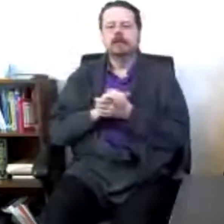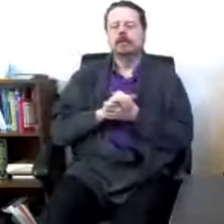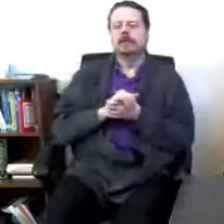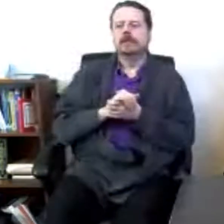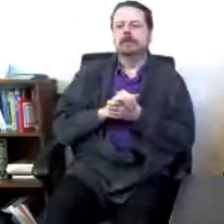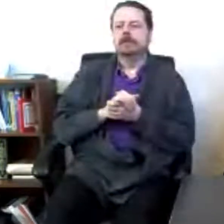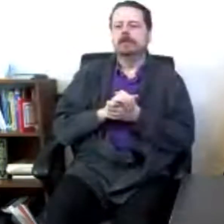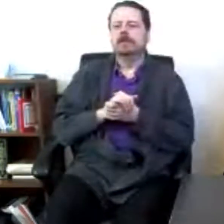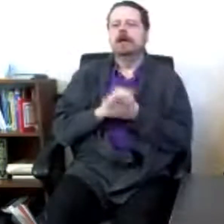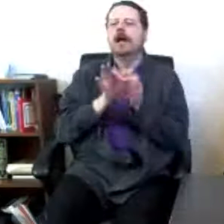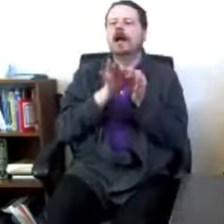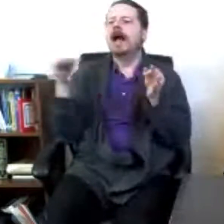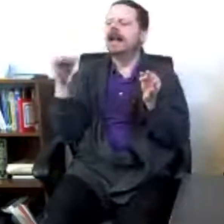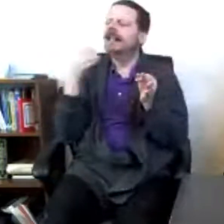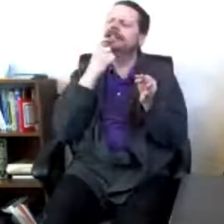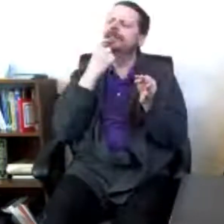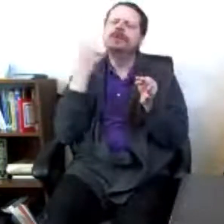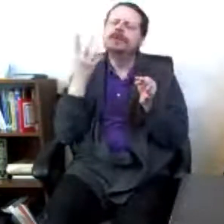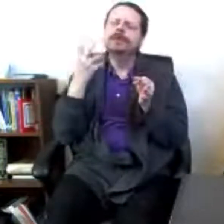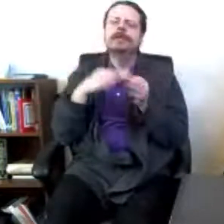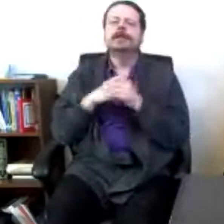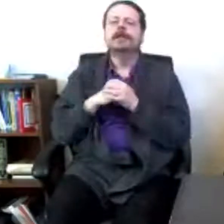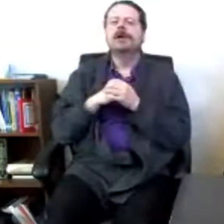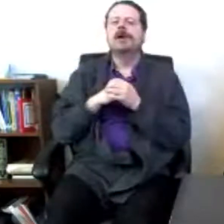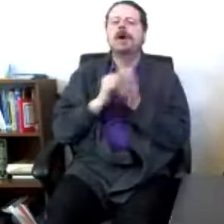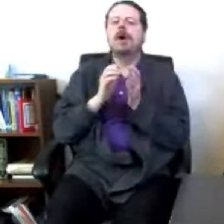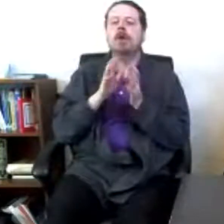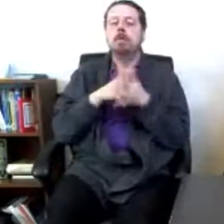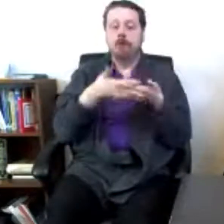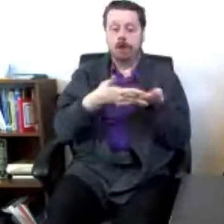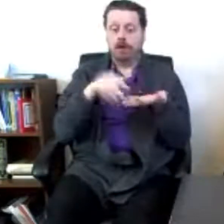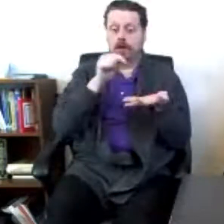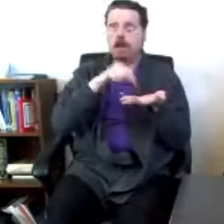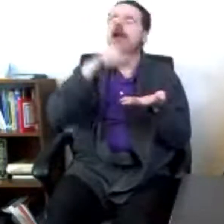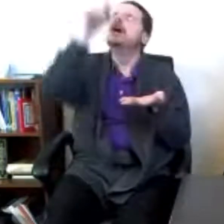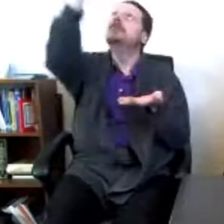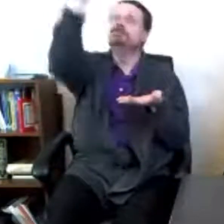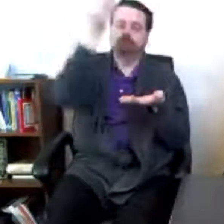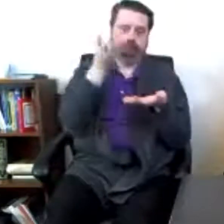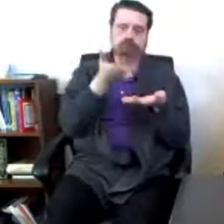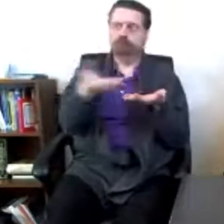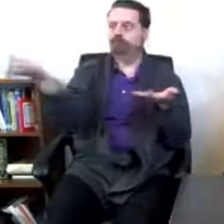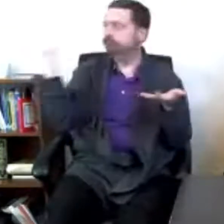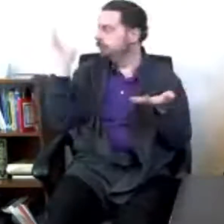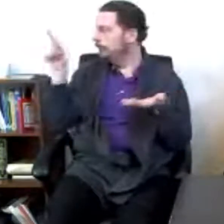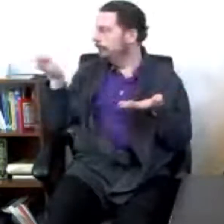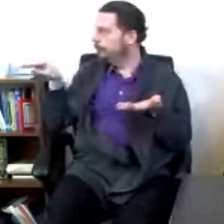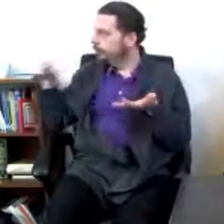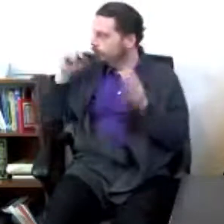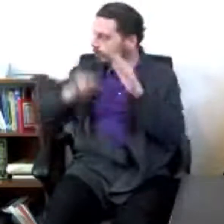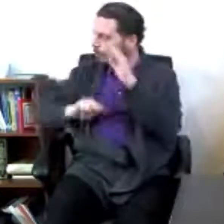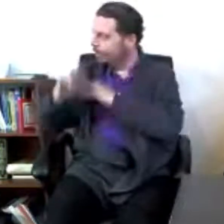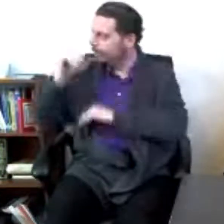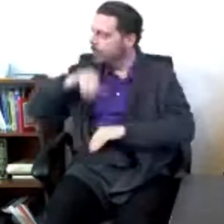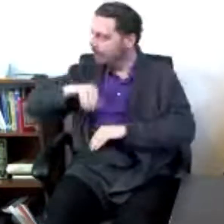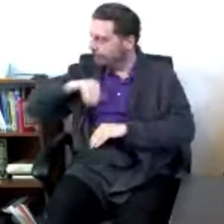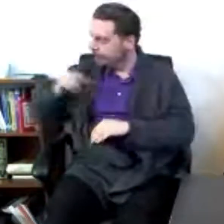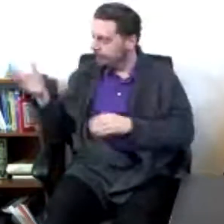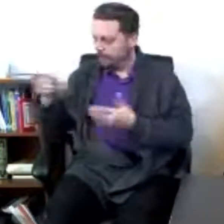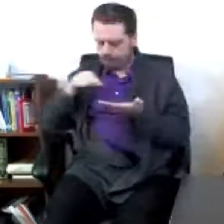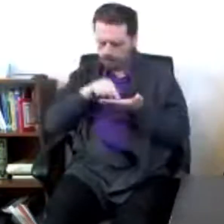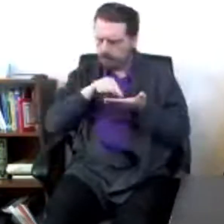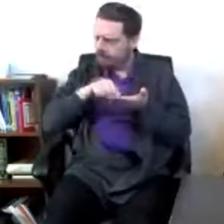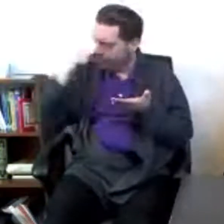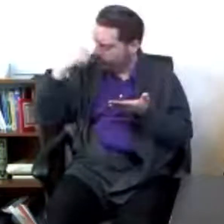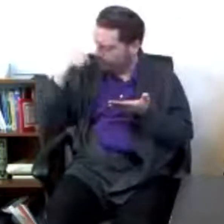So what does the ayah say? The ayah is saying that this book that we have sent down to you, Muhammad, the purpose of it